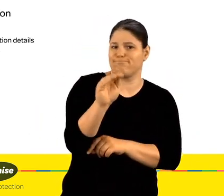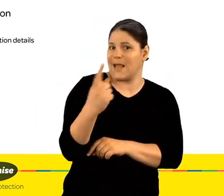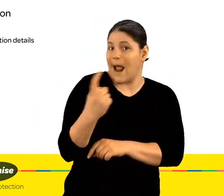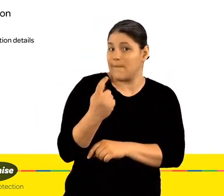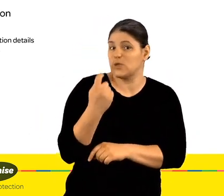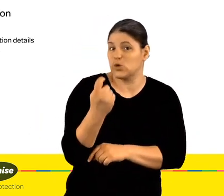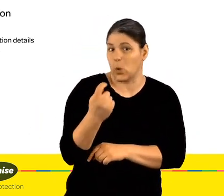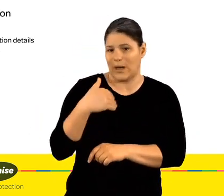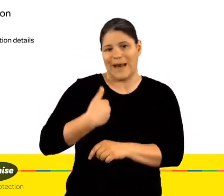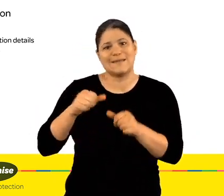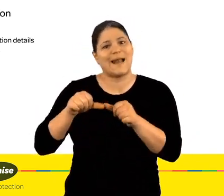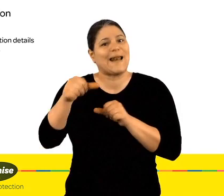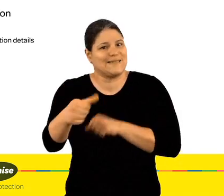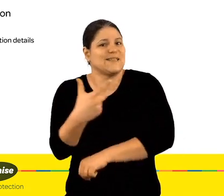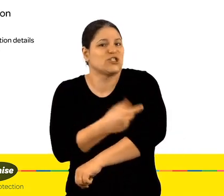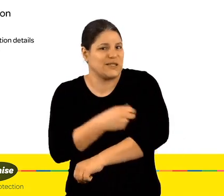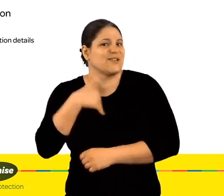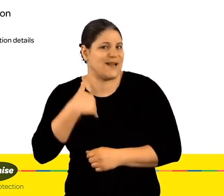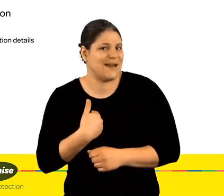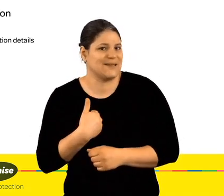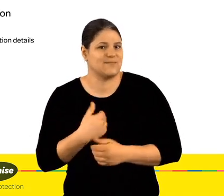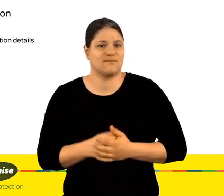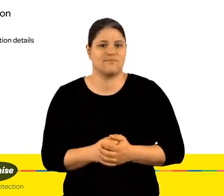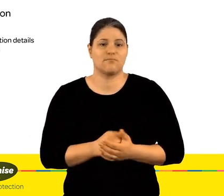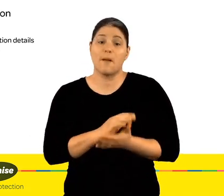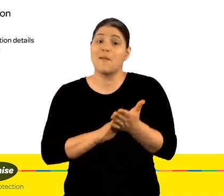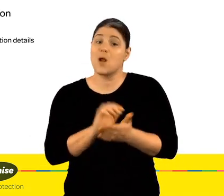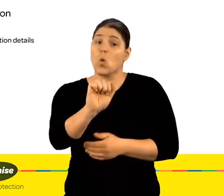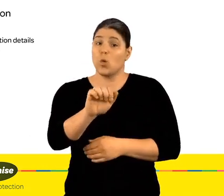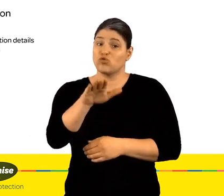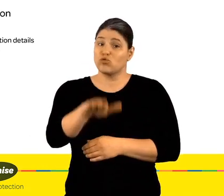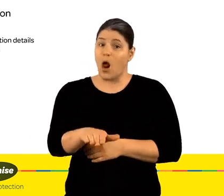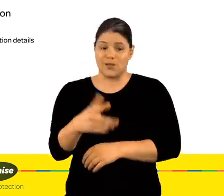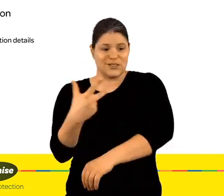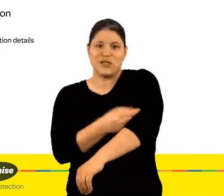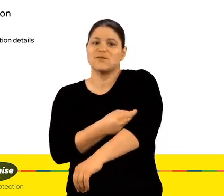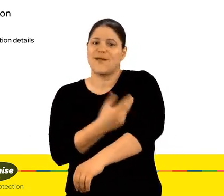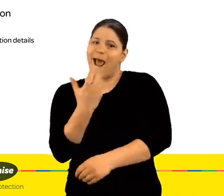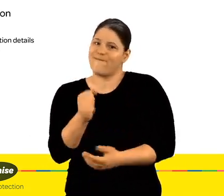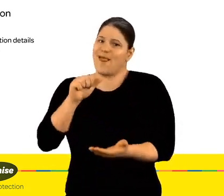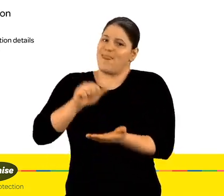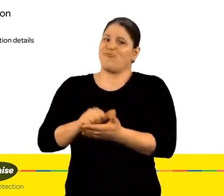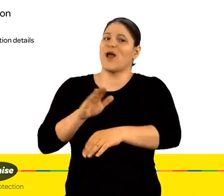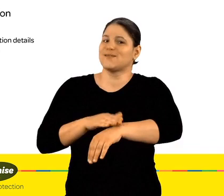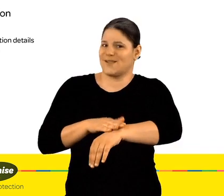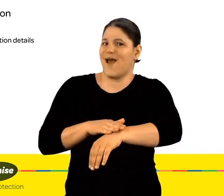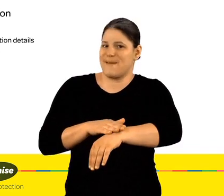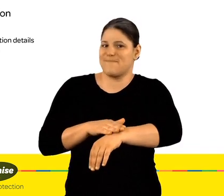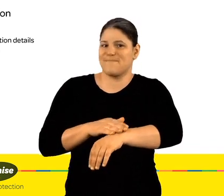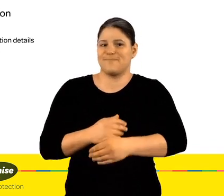This helps make sure that your child gets the right immunizations at the right time. You'll be sent a reminder when each immunization is